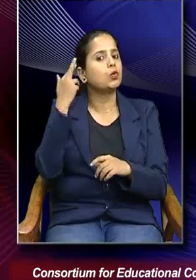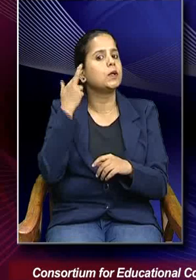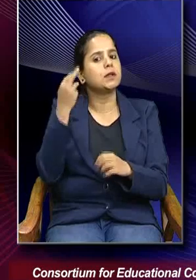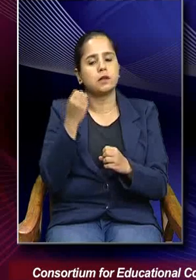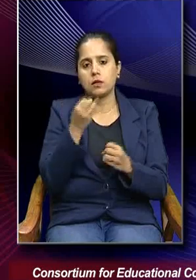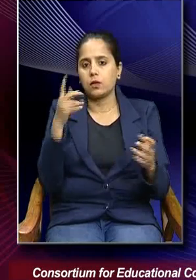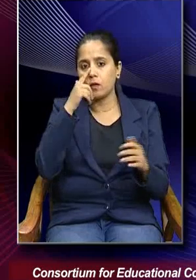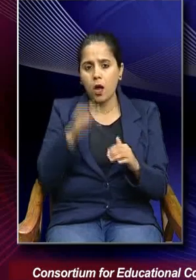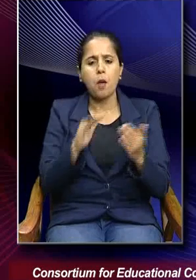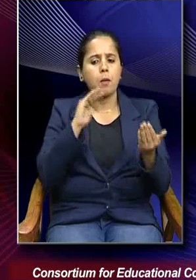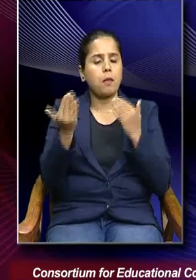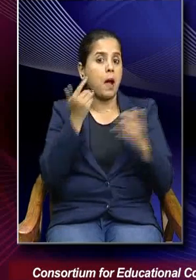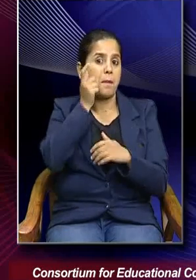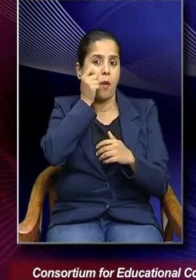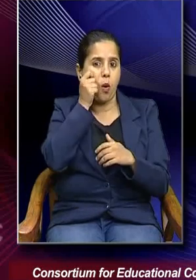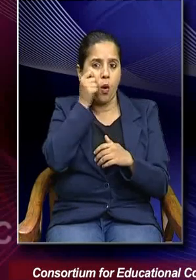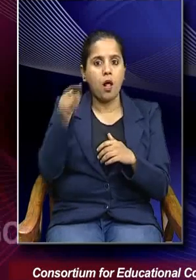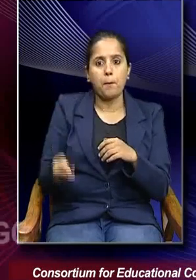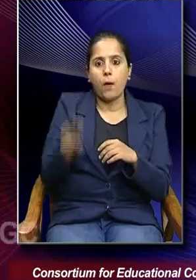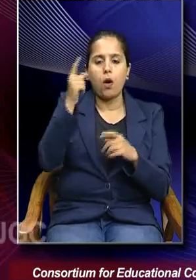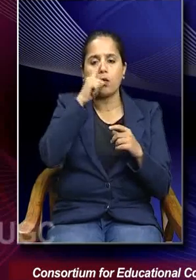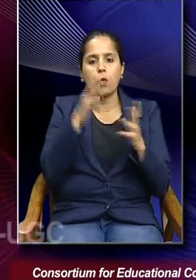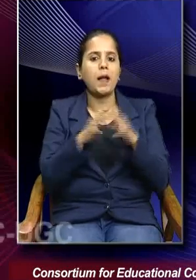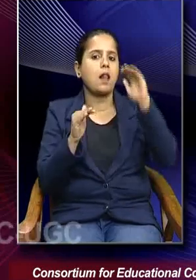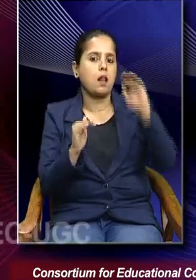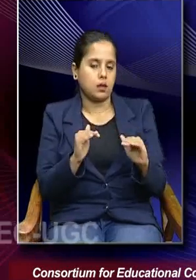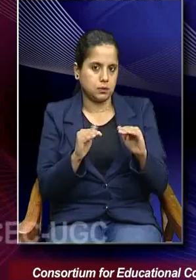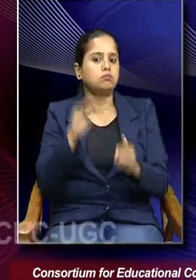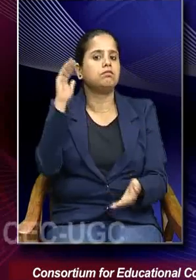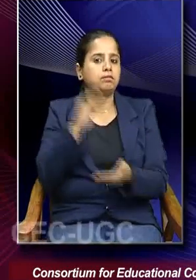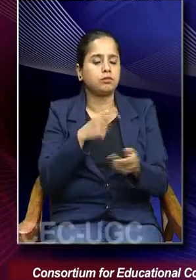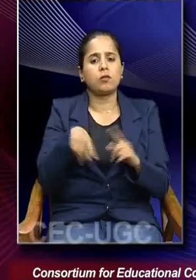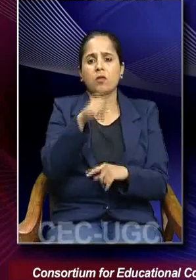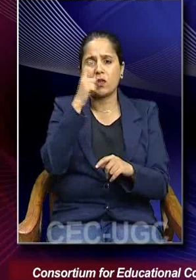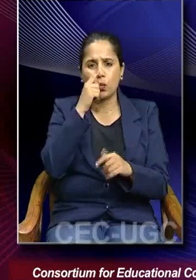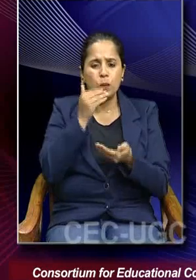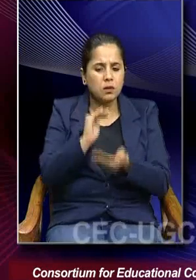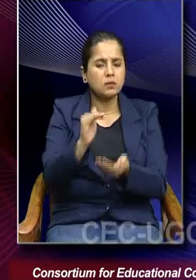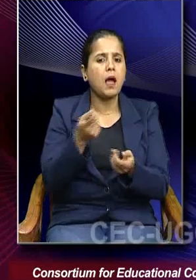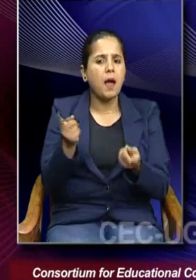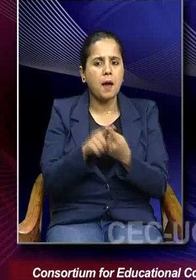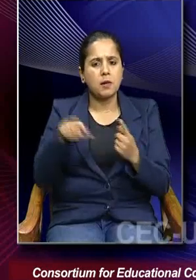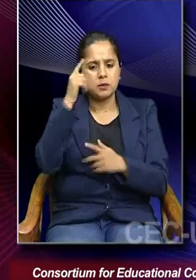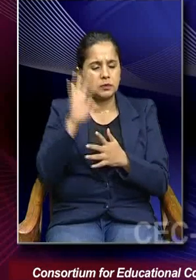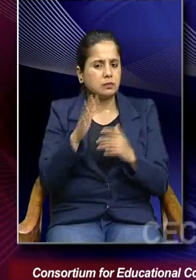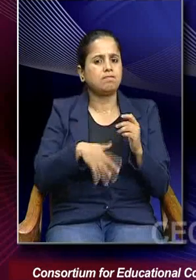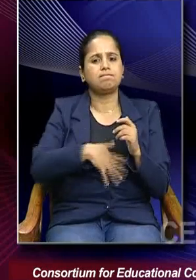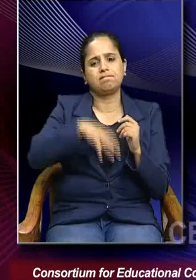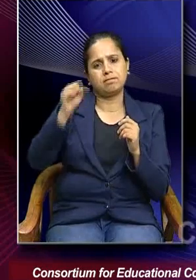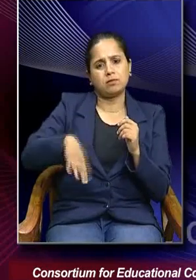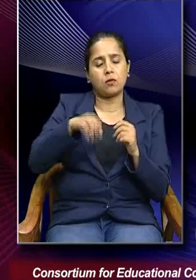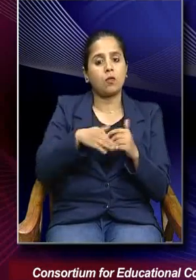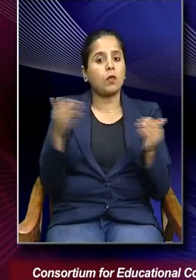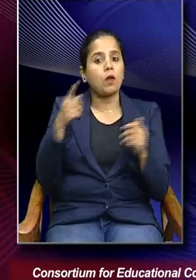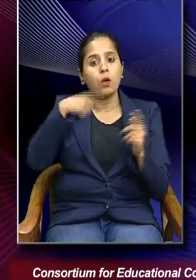girls compared to boys is less. Several neglect of girl babies, infancy leads to high death